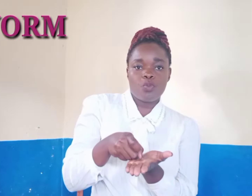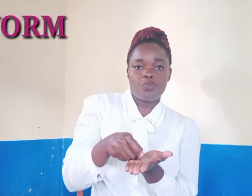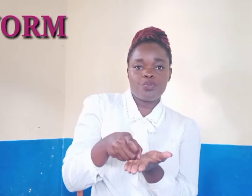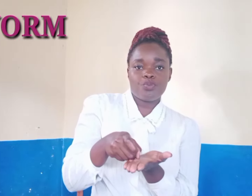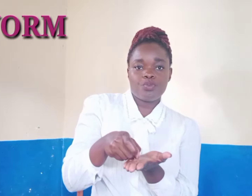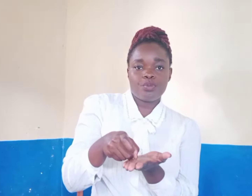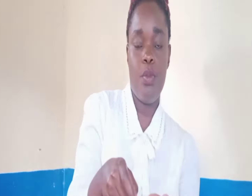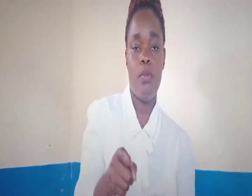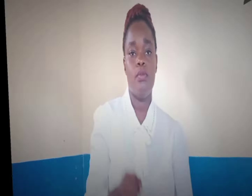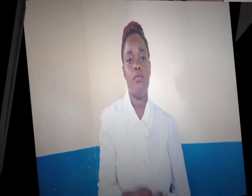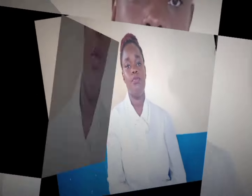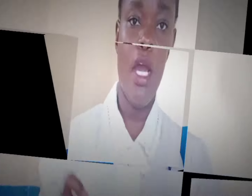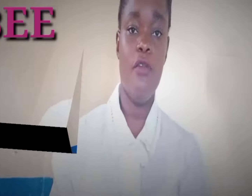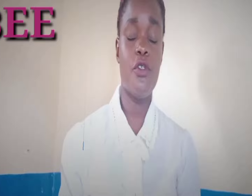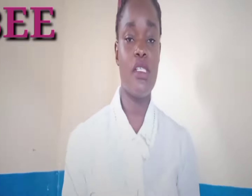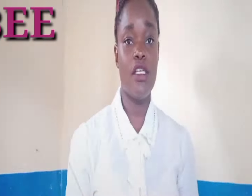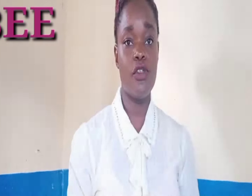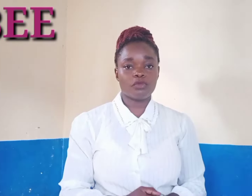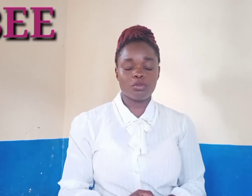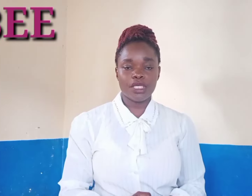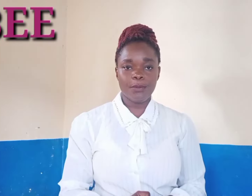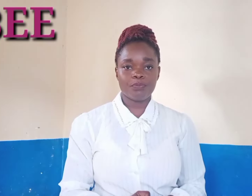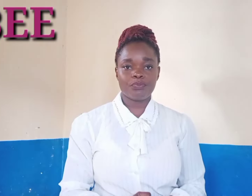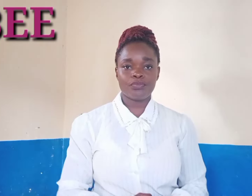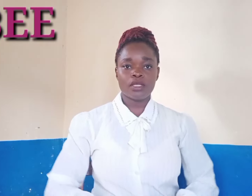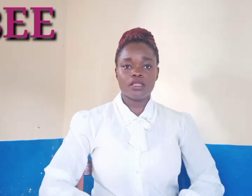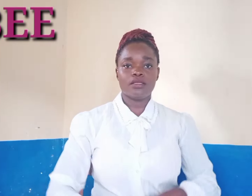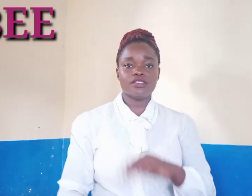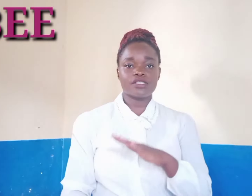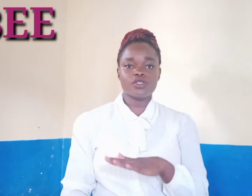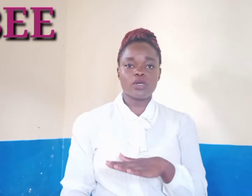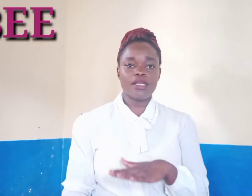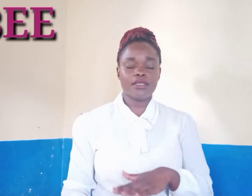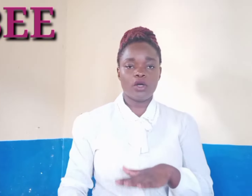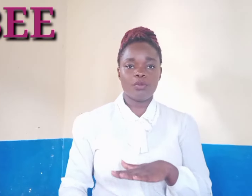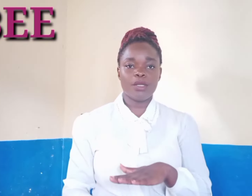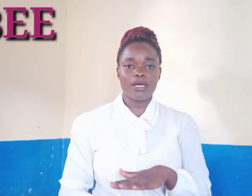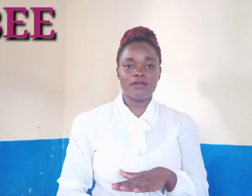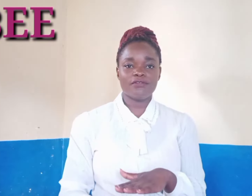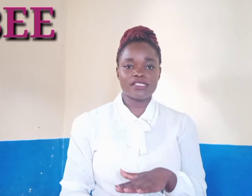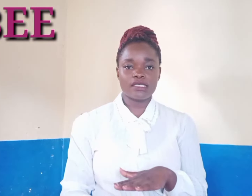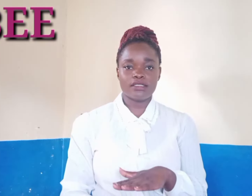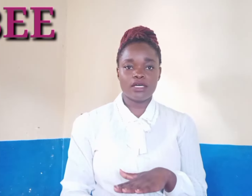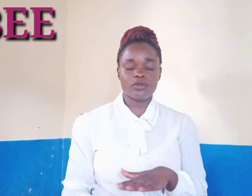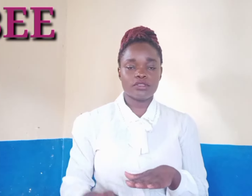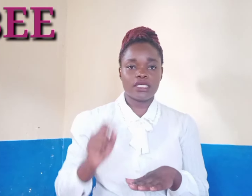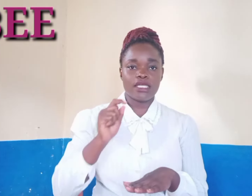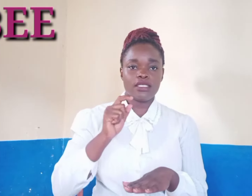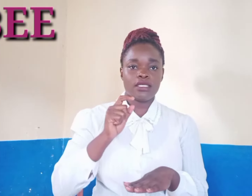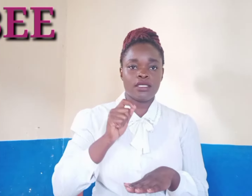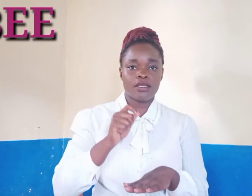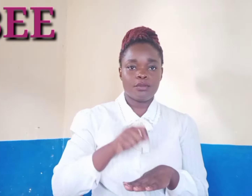Worm. We have two signs for B. There is this one, open palm facing down, then